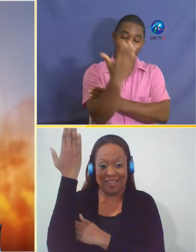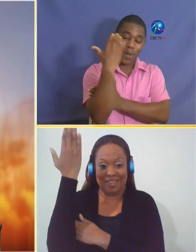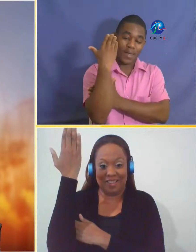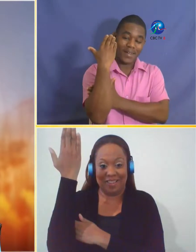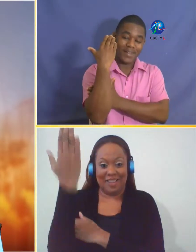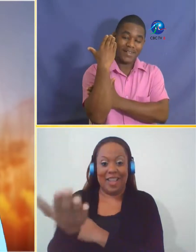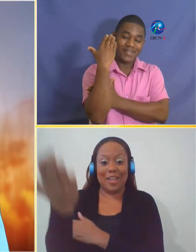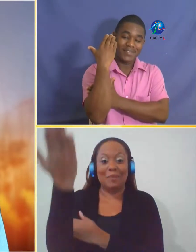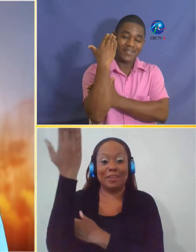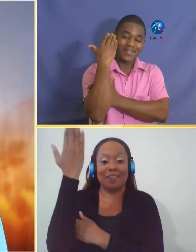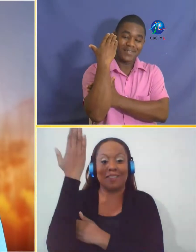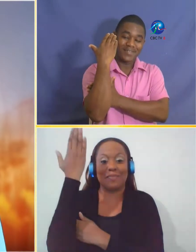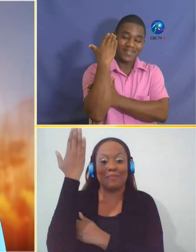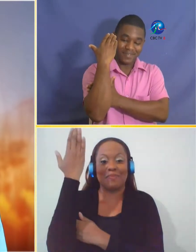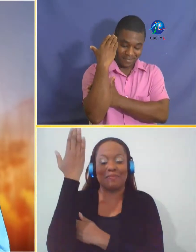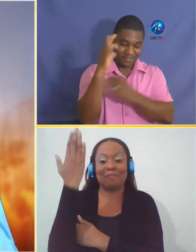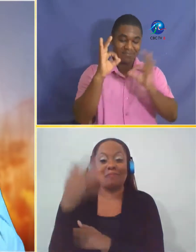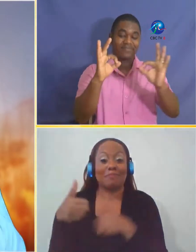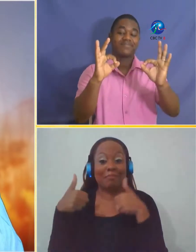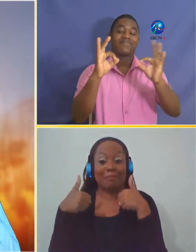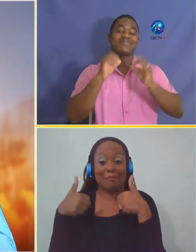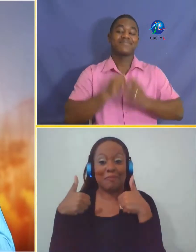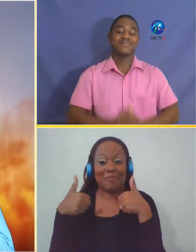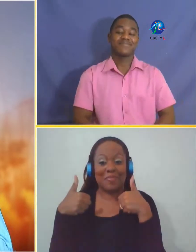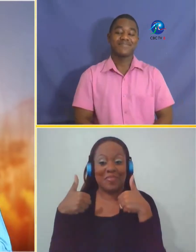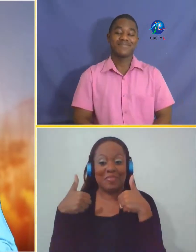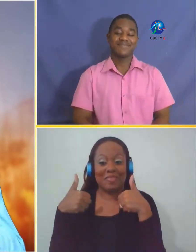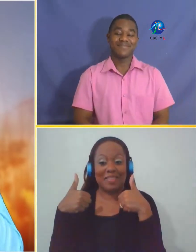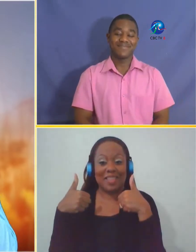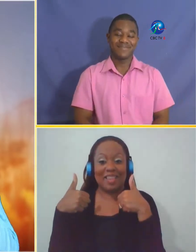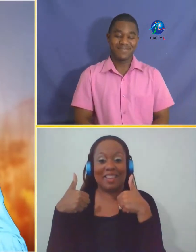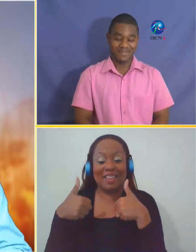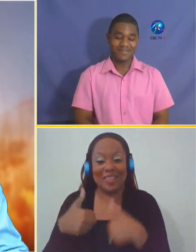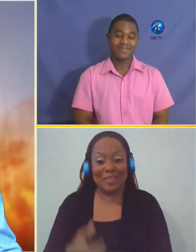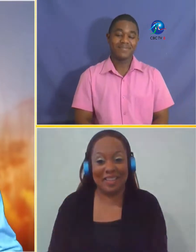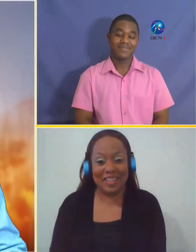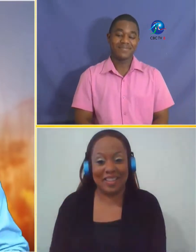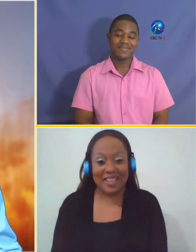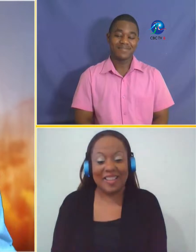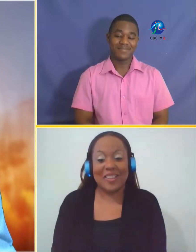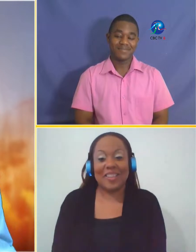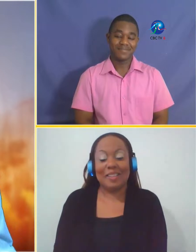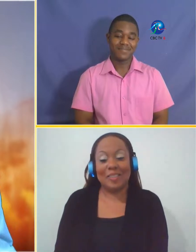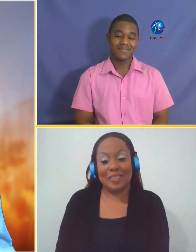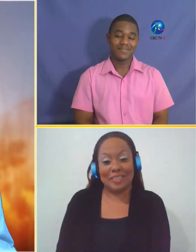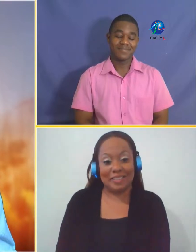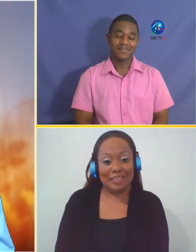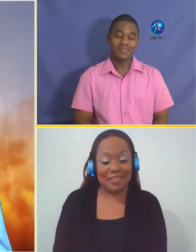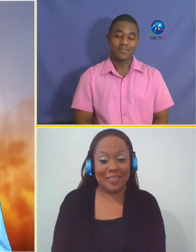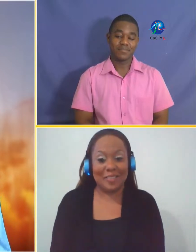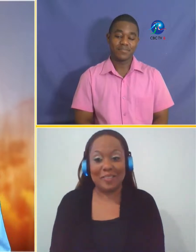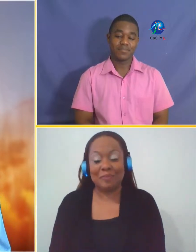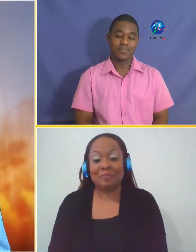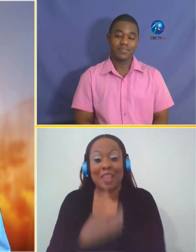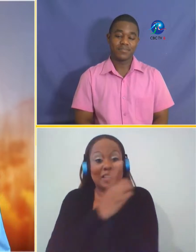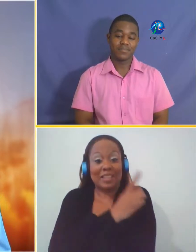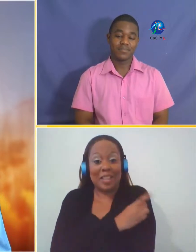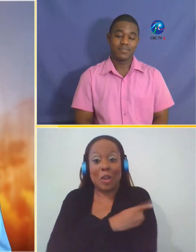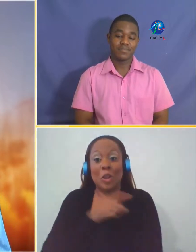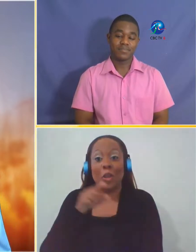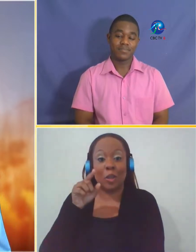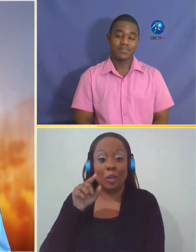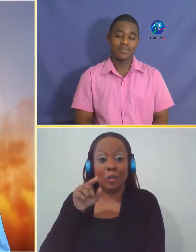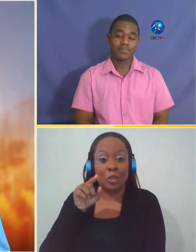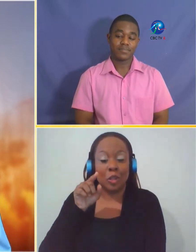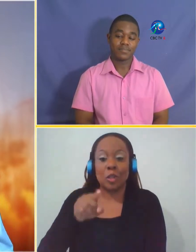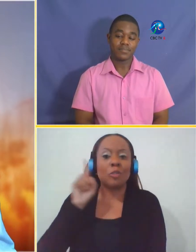Huh? I come under. I gotcha. Gotcha. Well done. Dario, you're deaf. It's been our immense pleasure